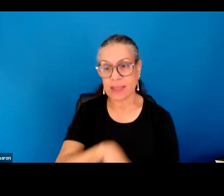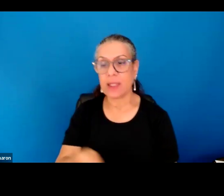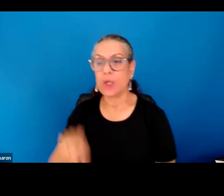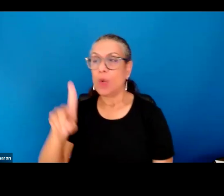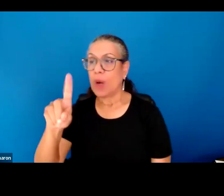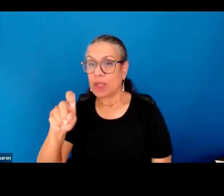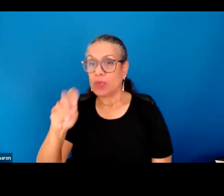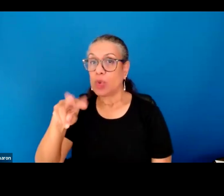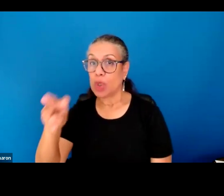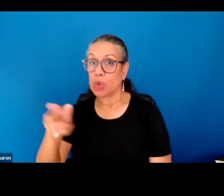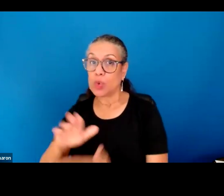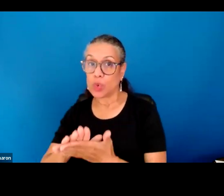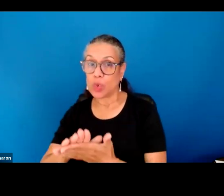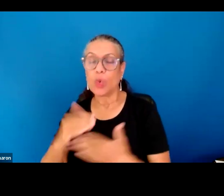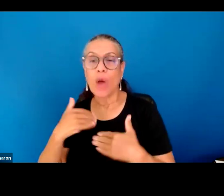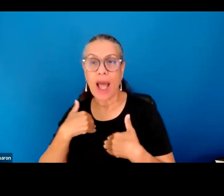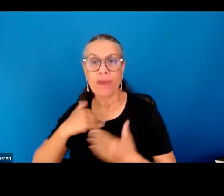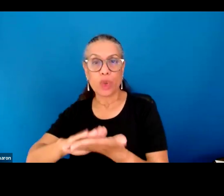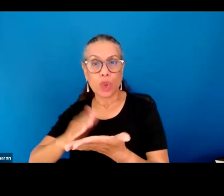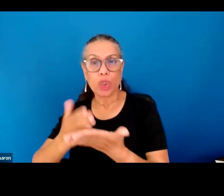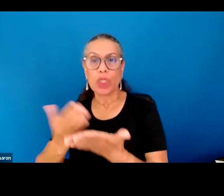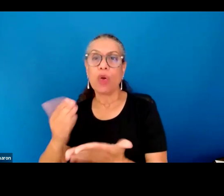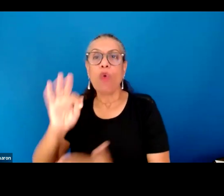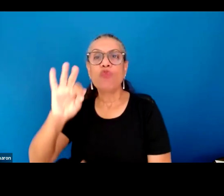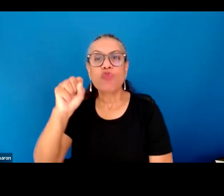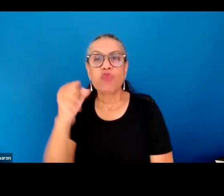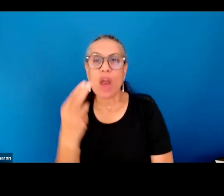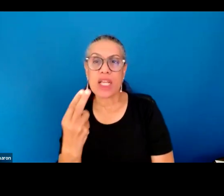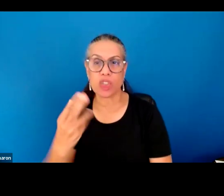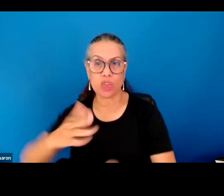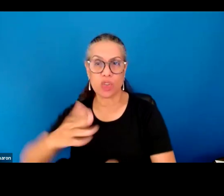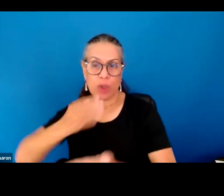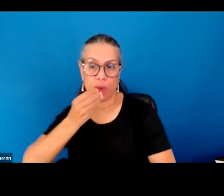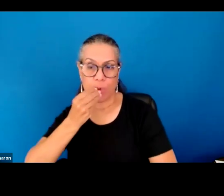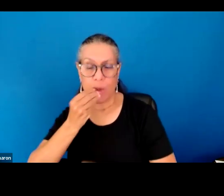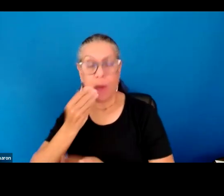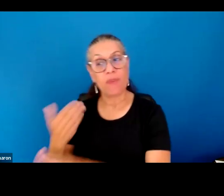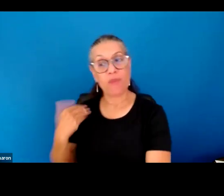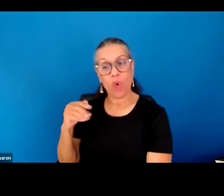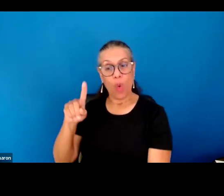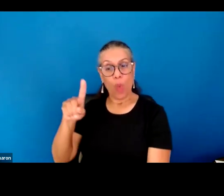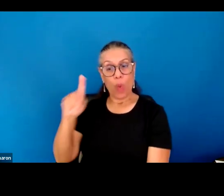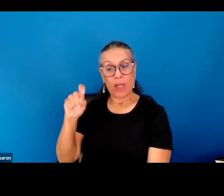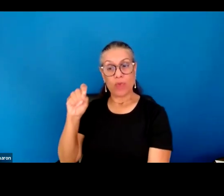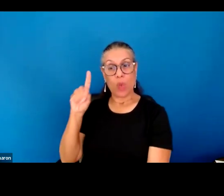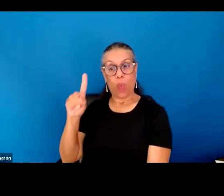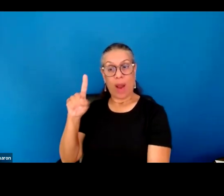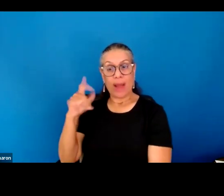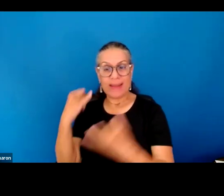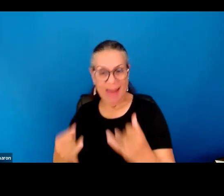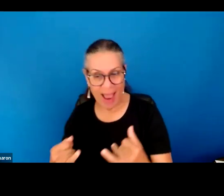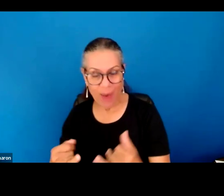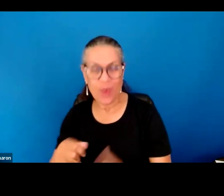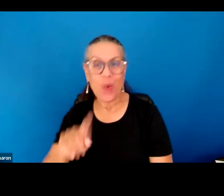fresh meals. And this is up from a total of 101 sites last year. And it really does take a lot to get the